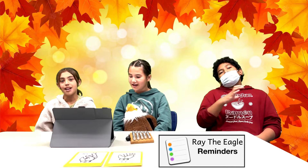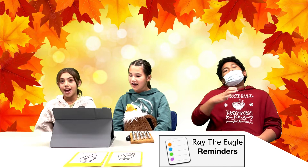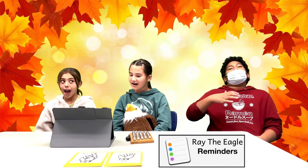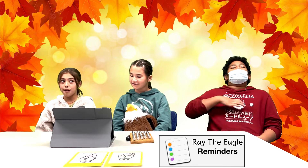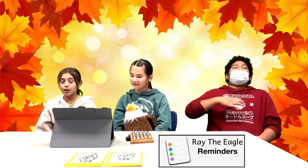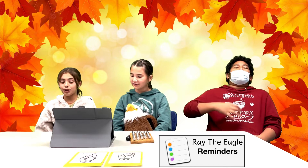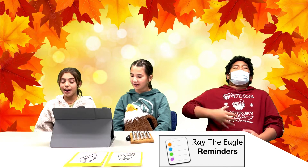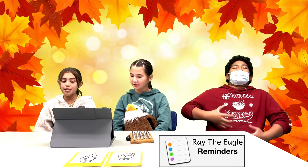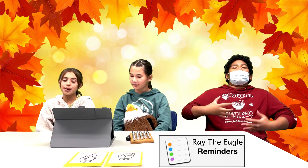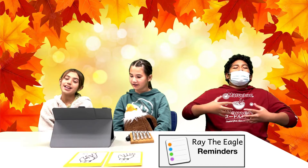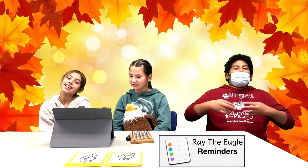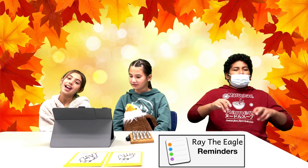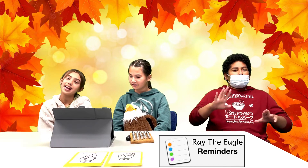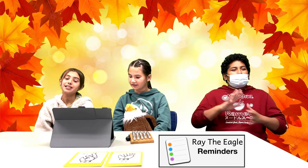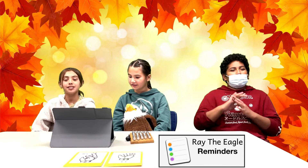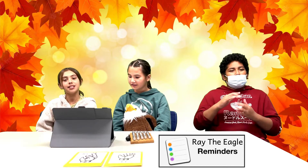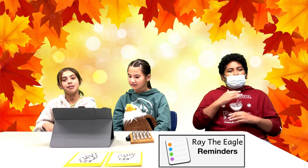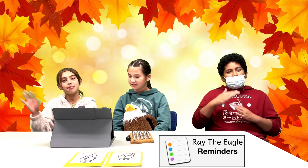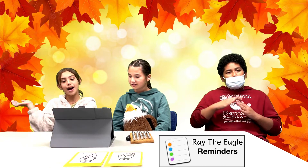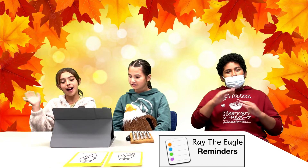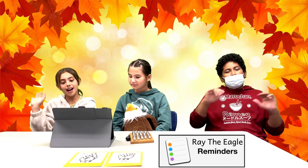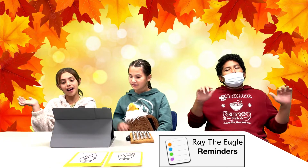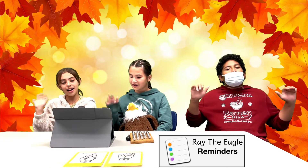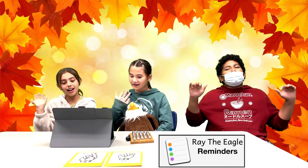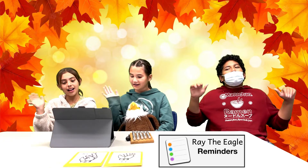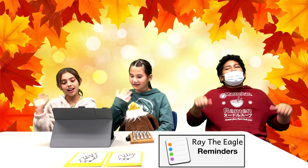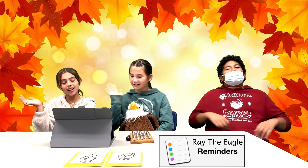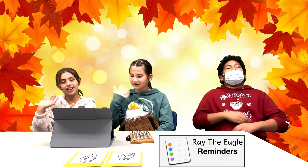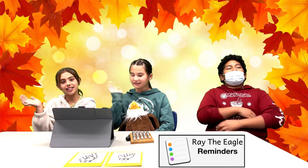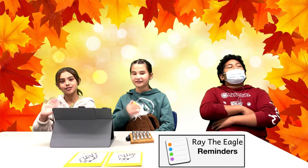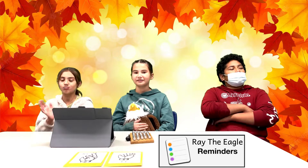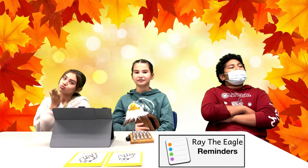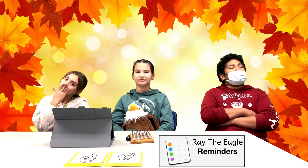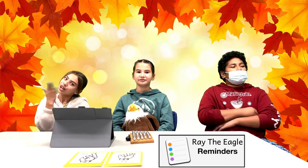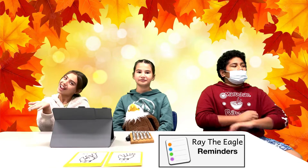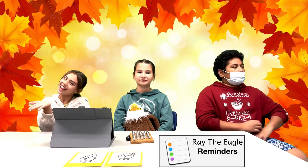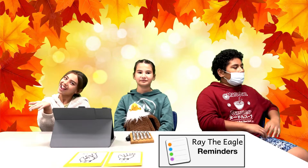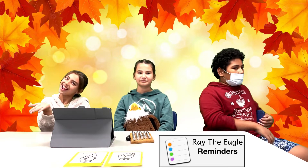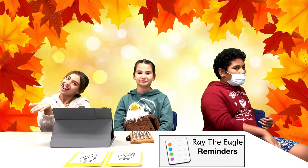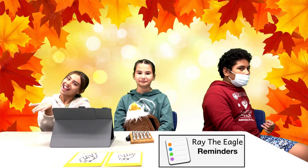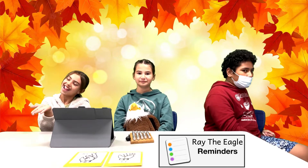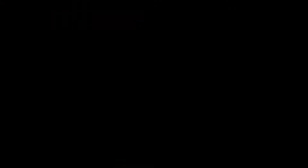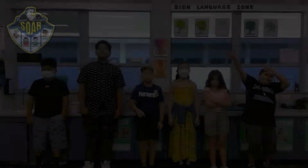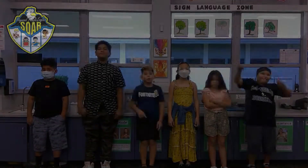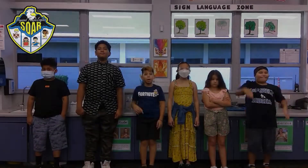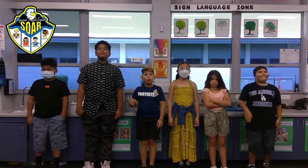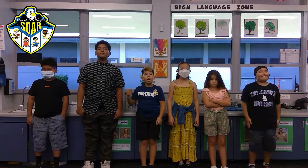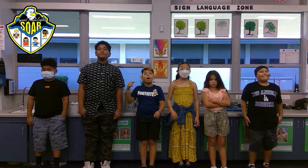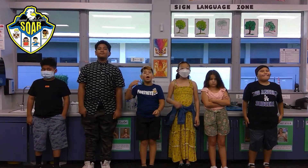Council. Have a great weekend. Bye.